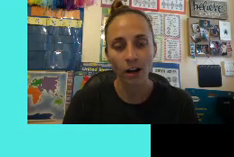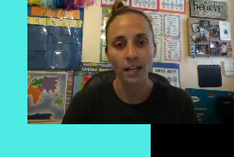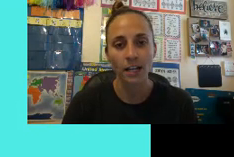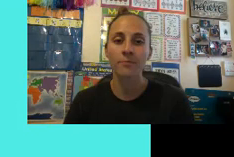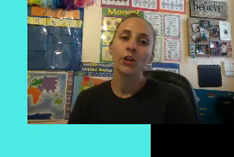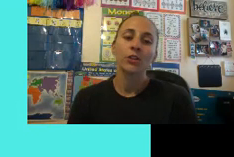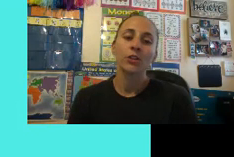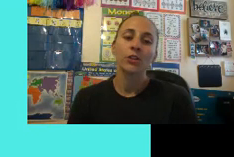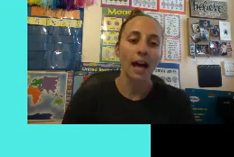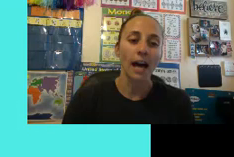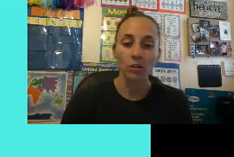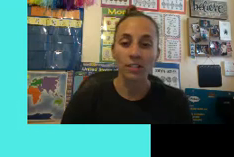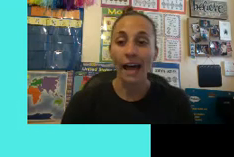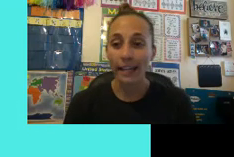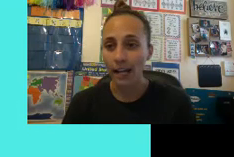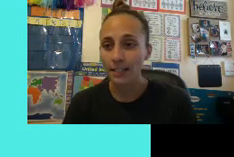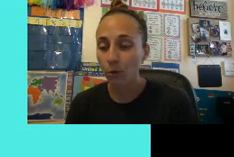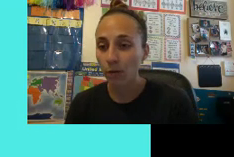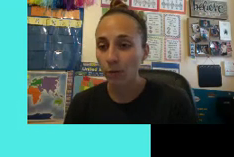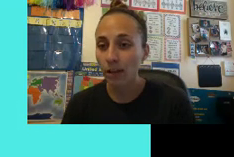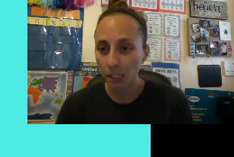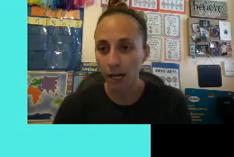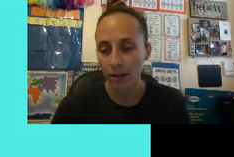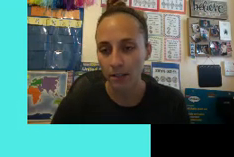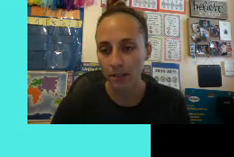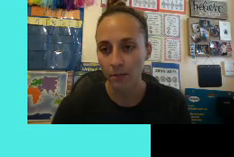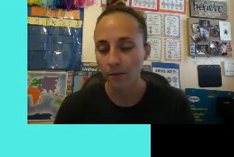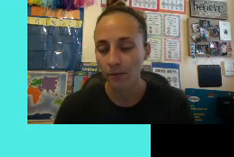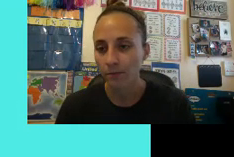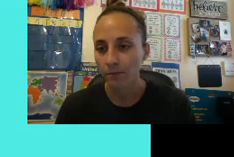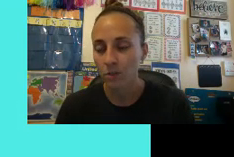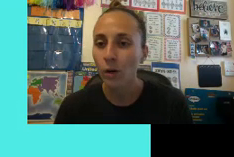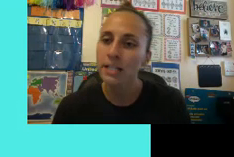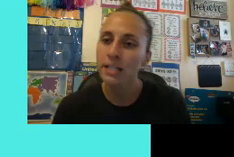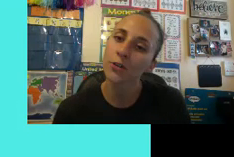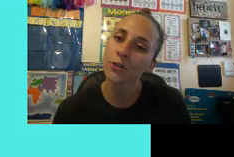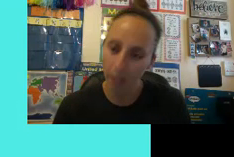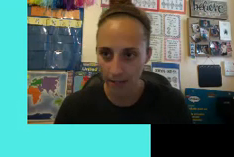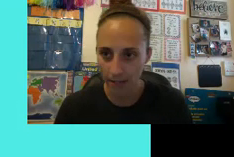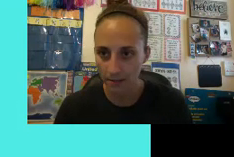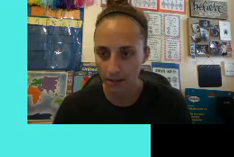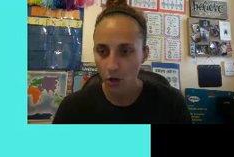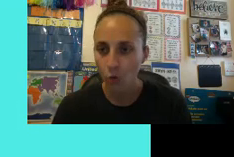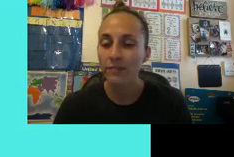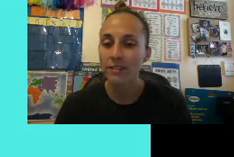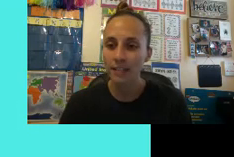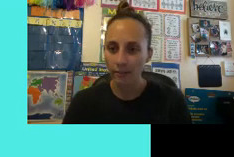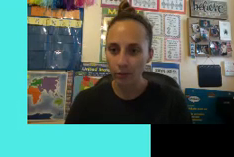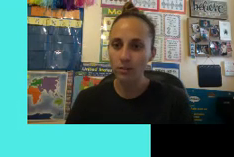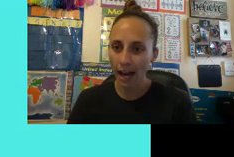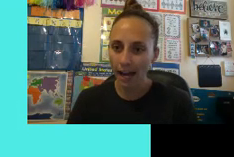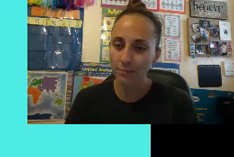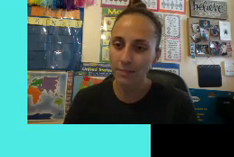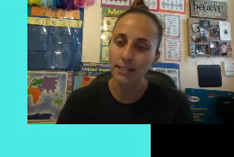right? That's telling us that we're gonna be learning about something. So what is the author's purpose? We have